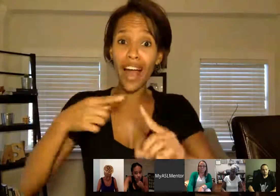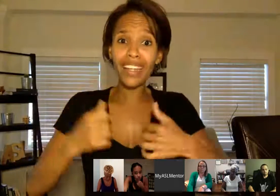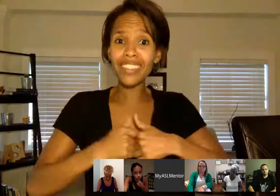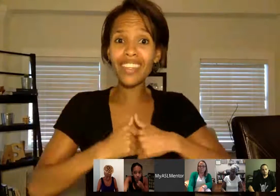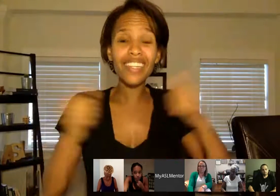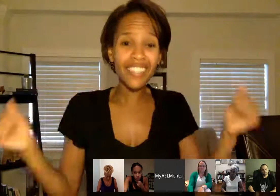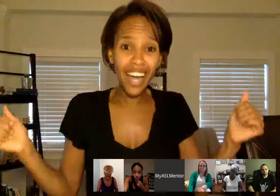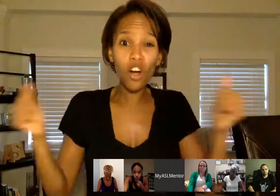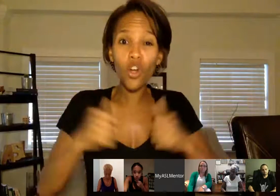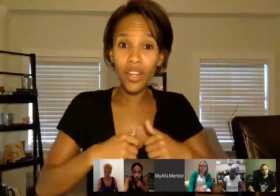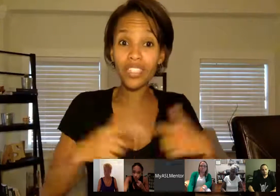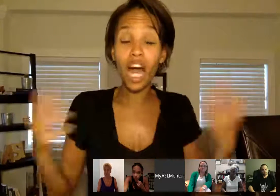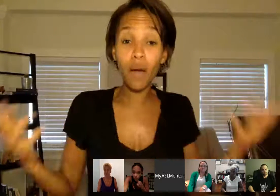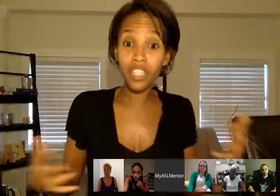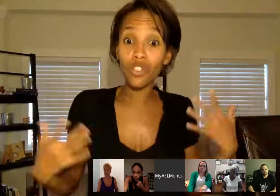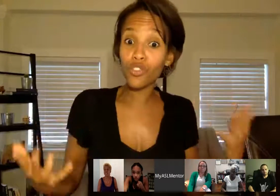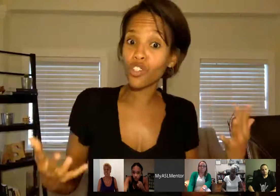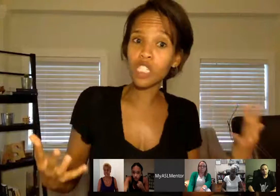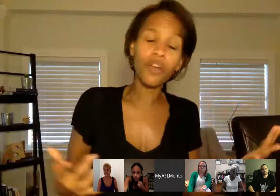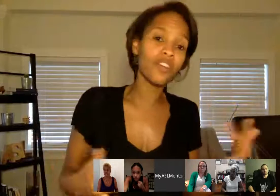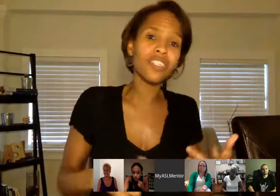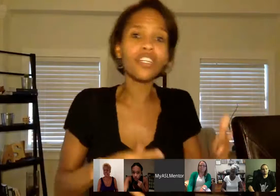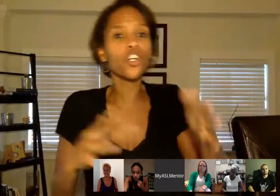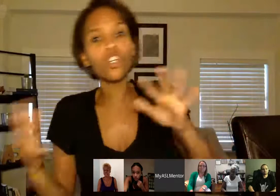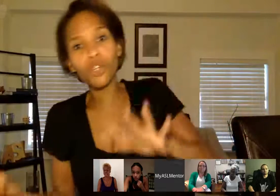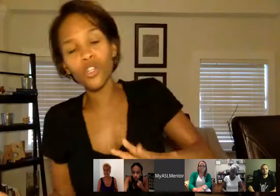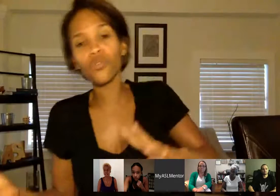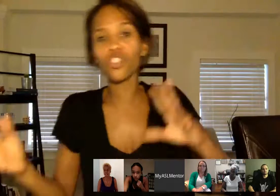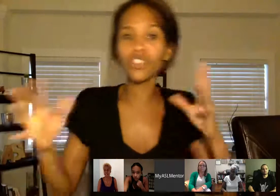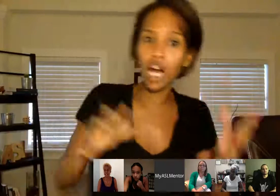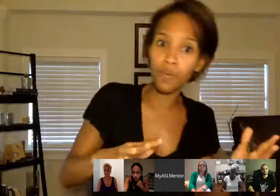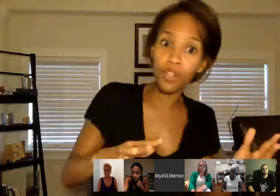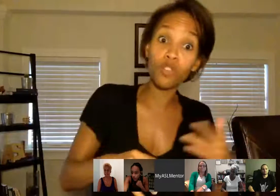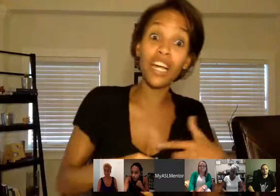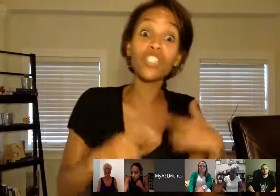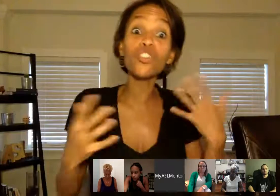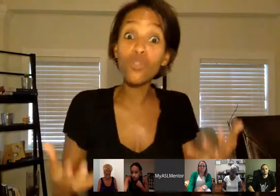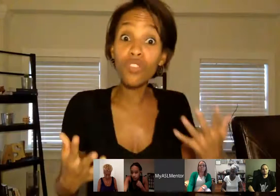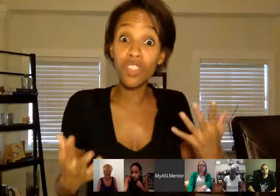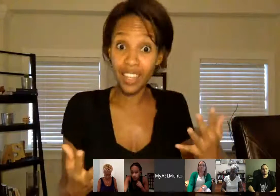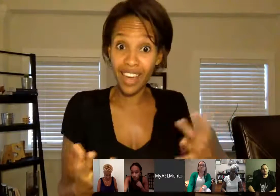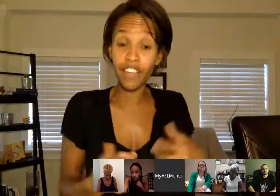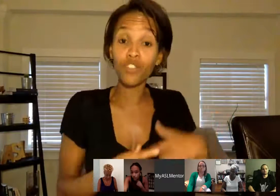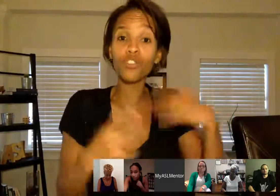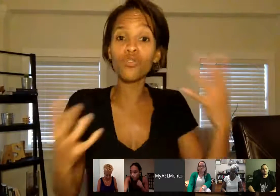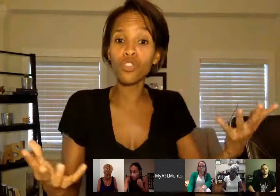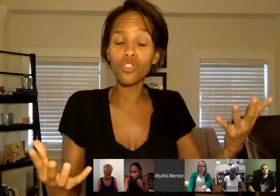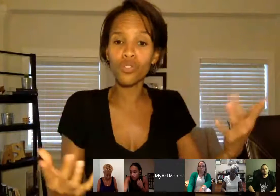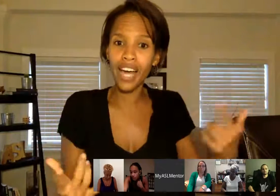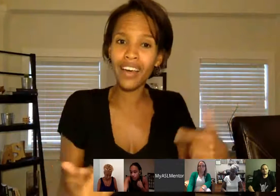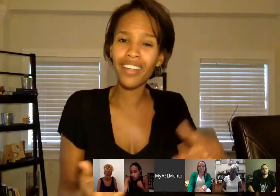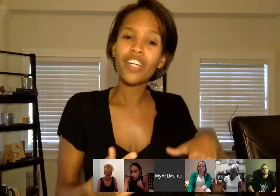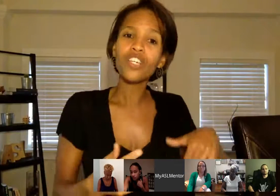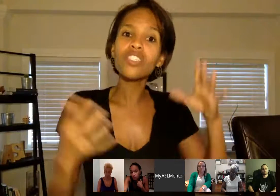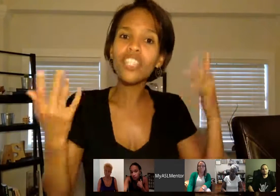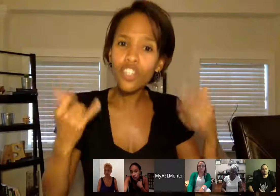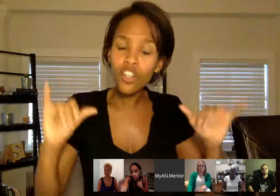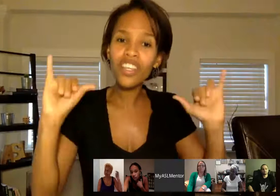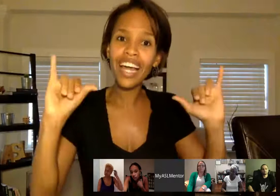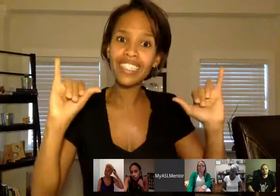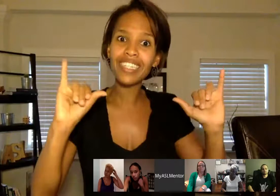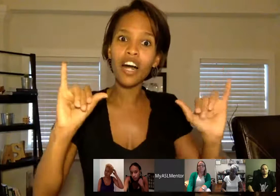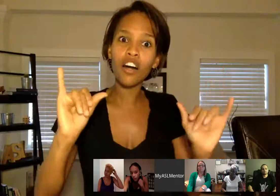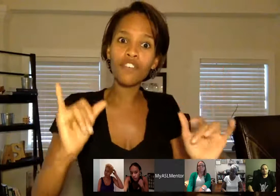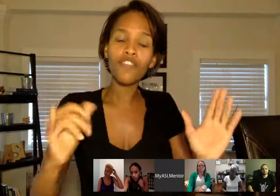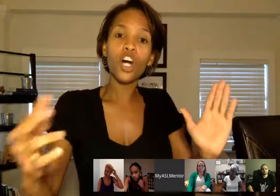all that is this sign, although it is commonly used for transparency, could be used, could not be used. But I do think that if you choose to use that, still